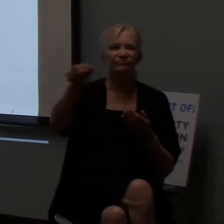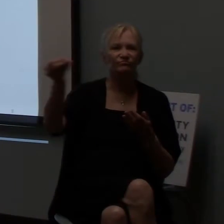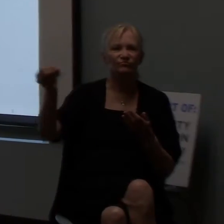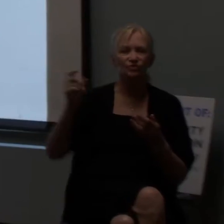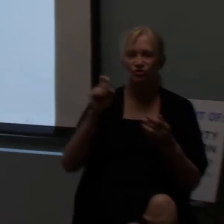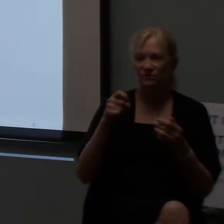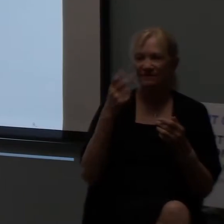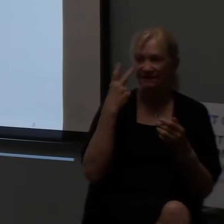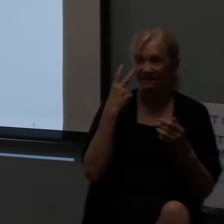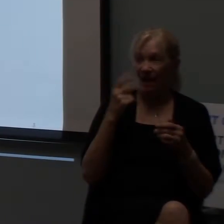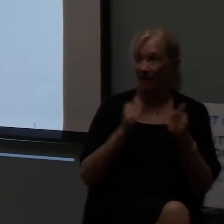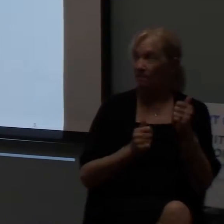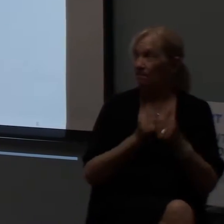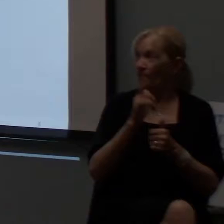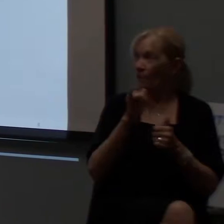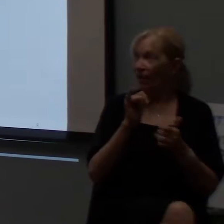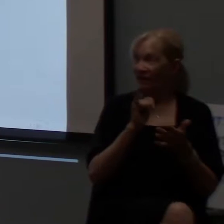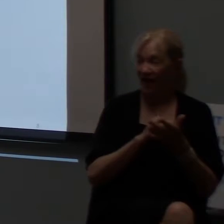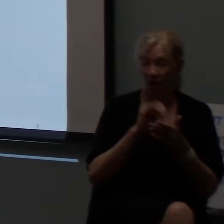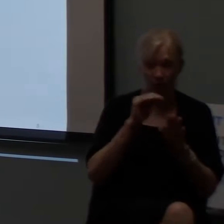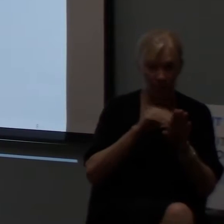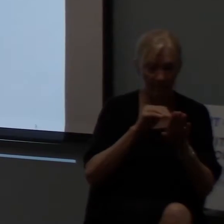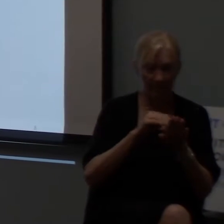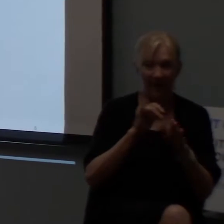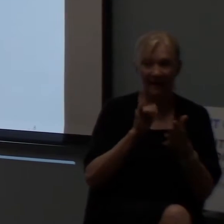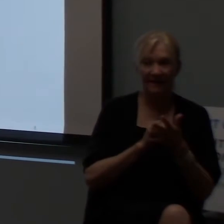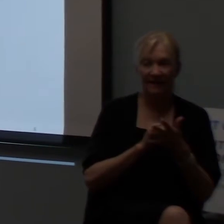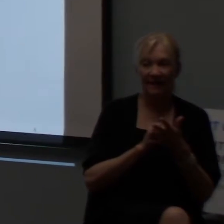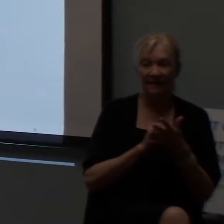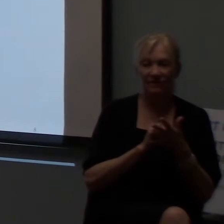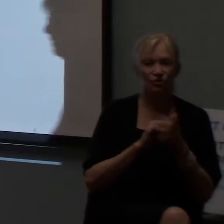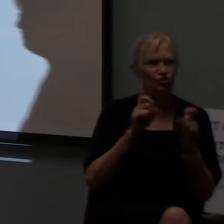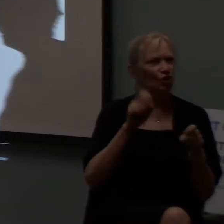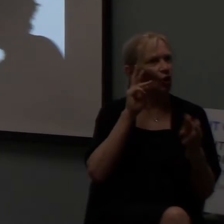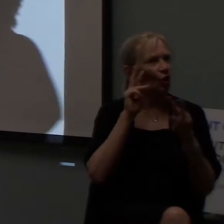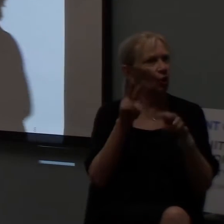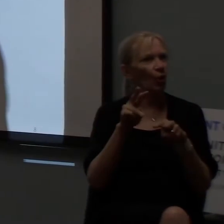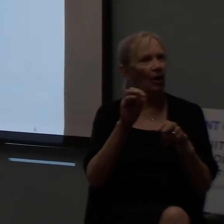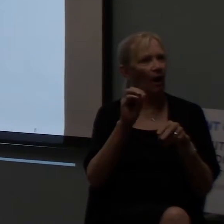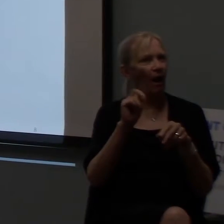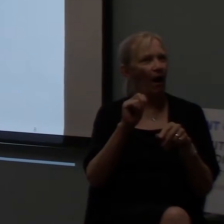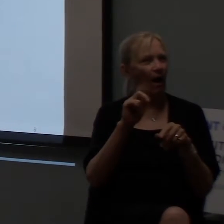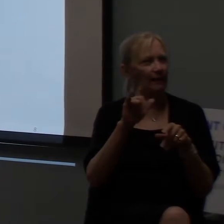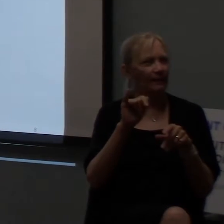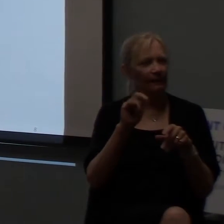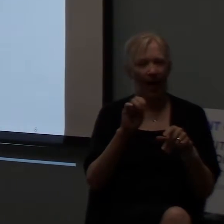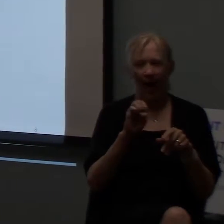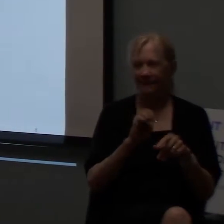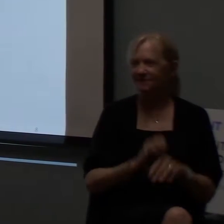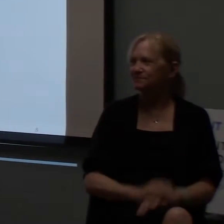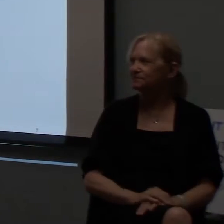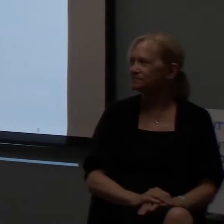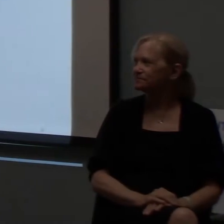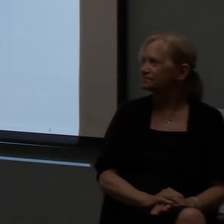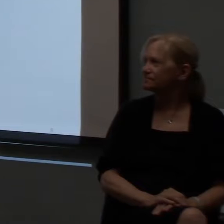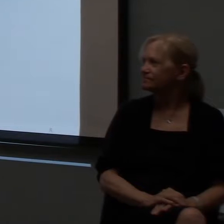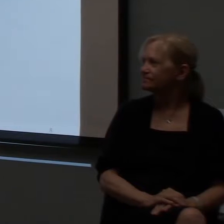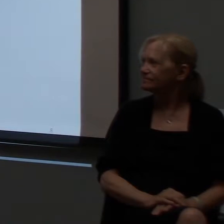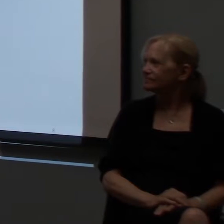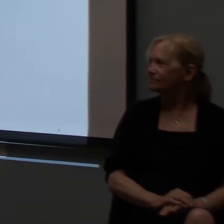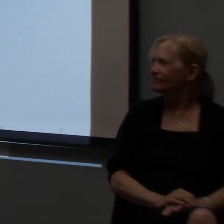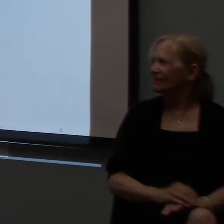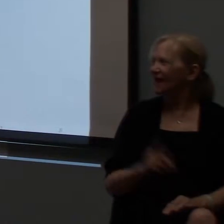audience. But I think mostly that will be a reminder that you'd be better off to look online because it's all micro print. Yes, exactly.